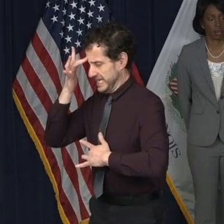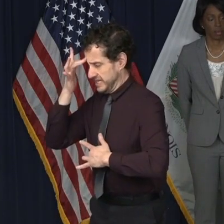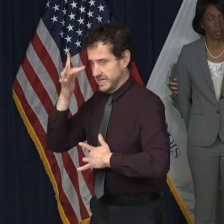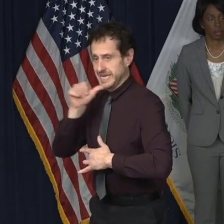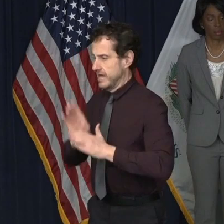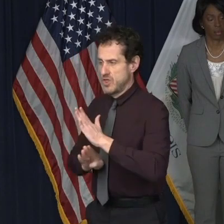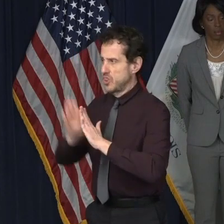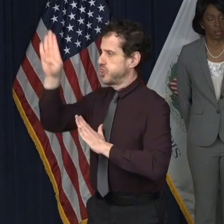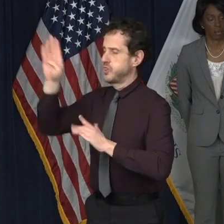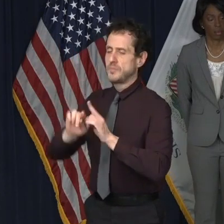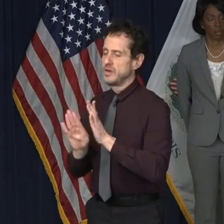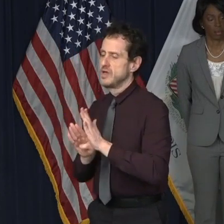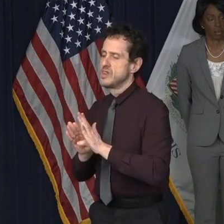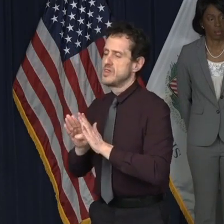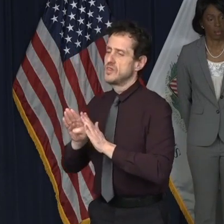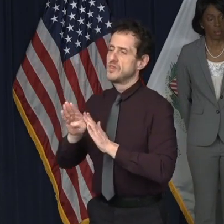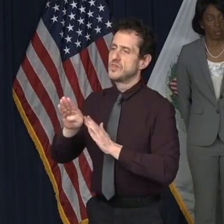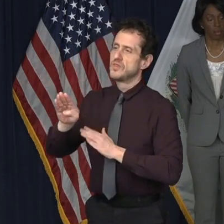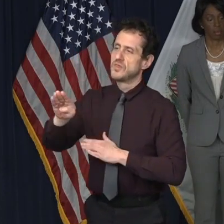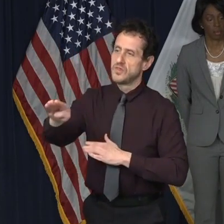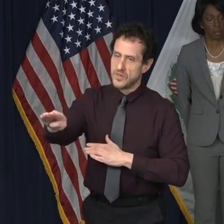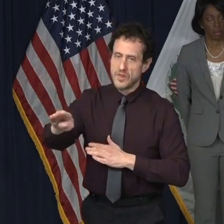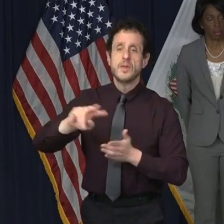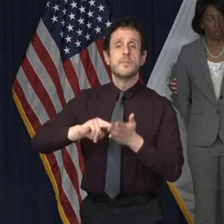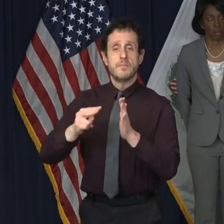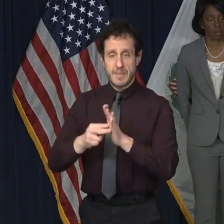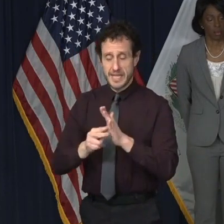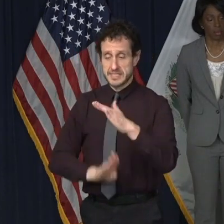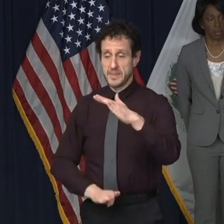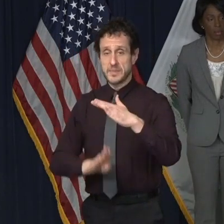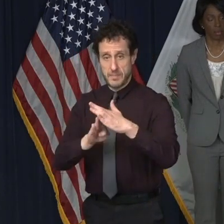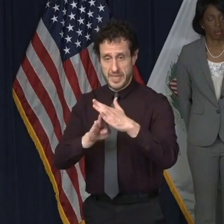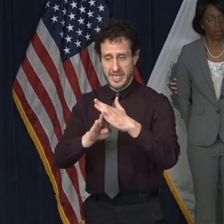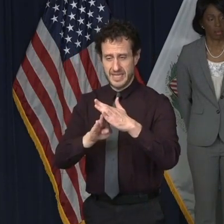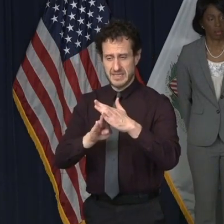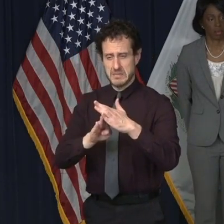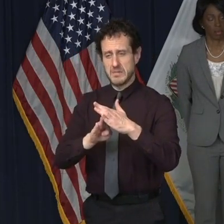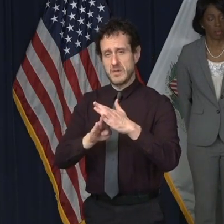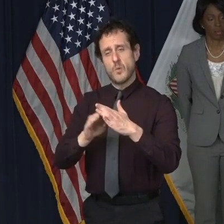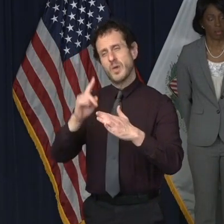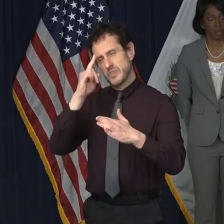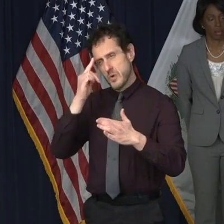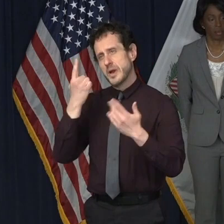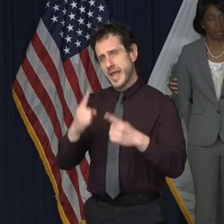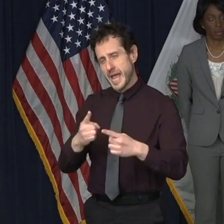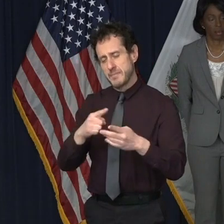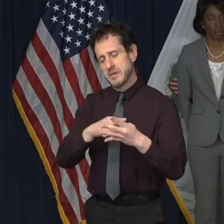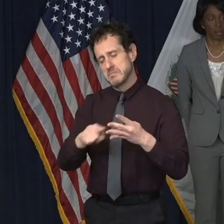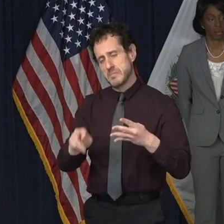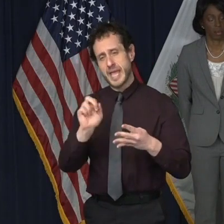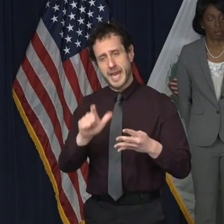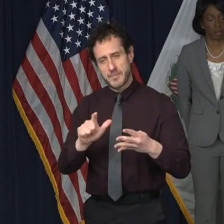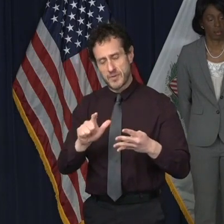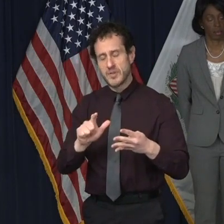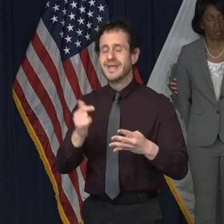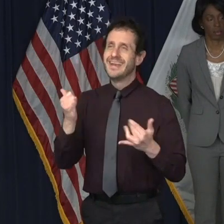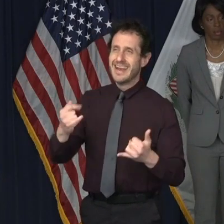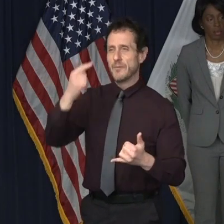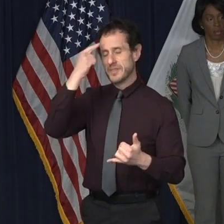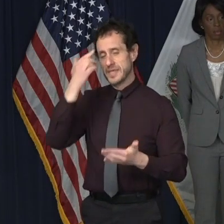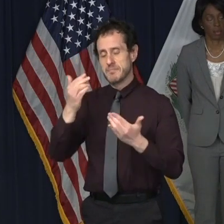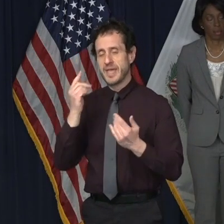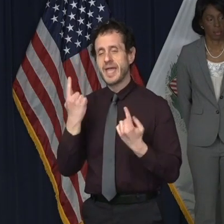a later and lower peak. Pushing the peak further down the line might not sound like good news, but I promise